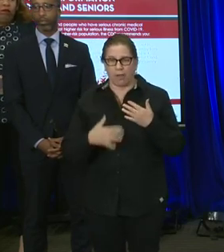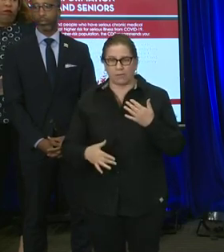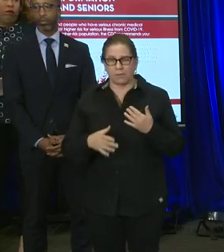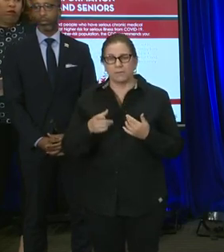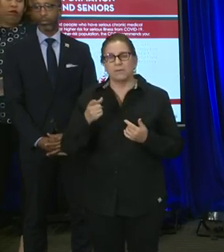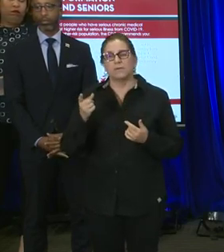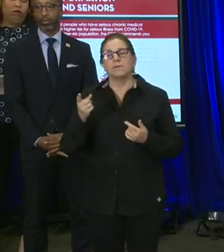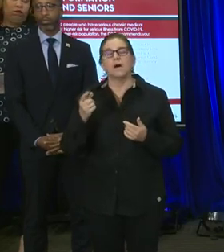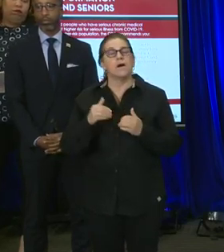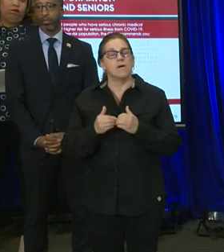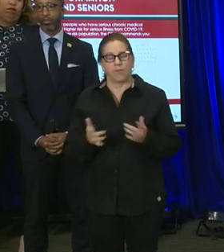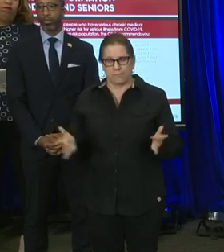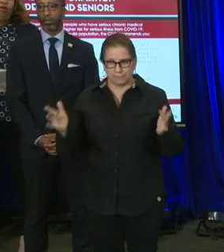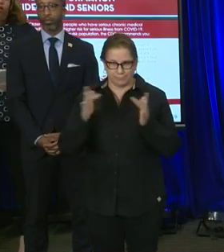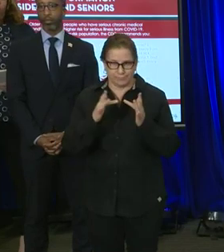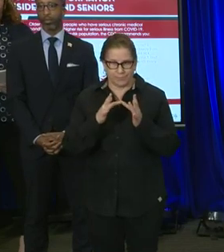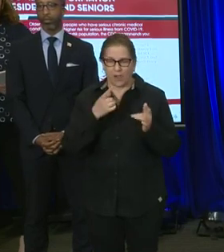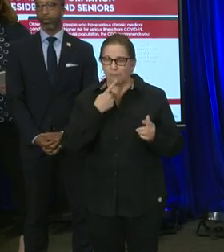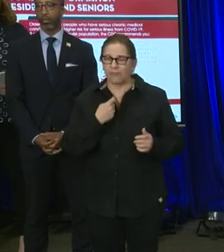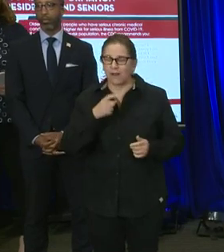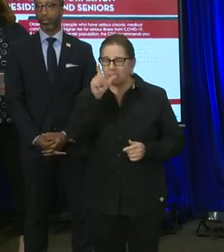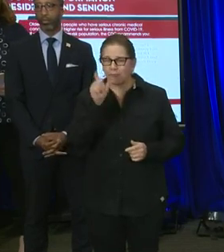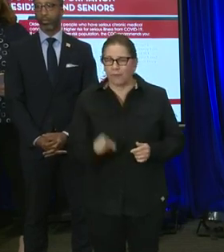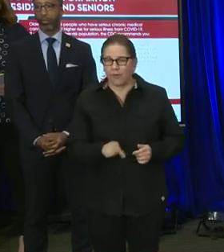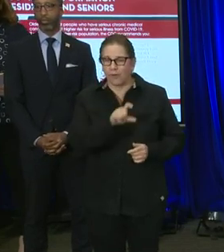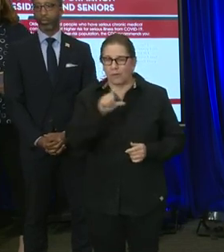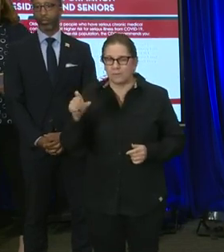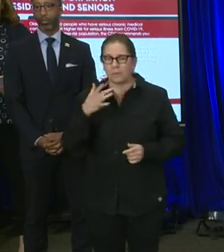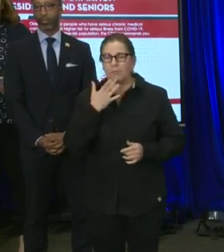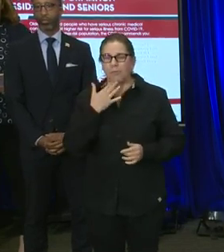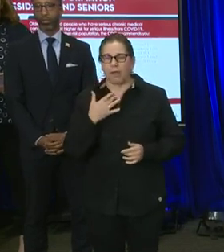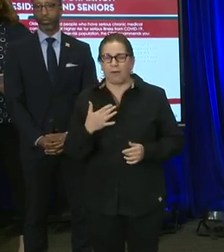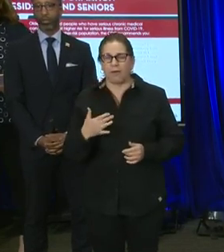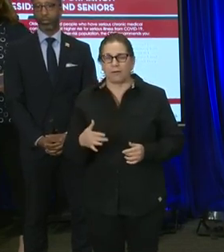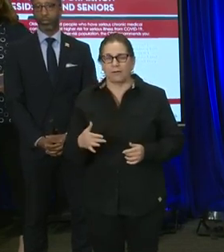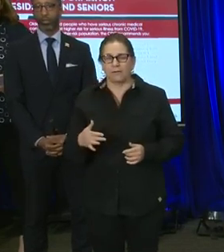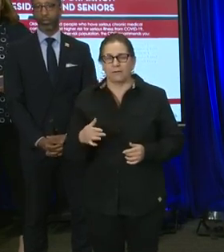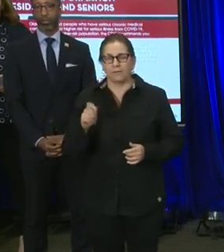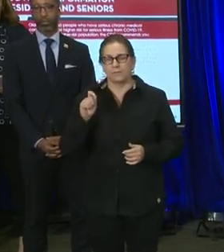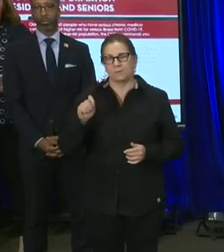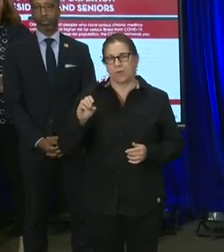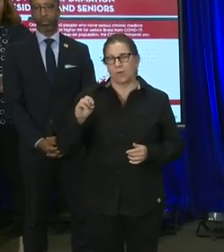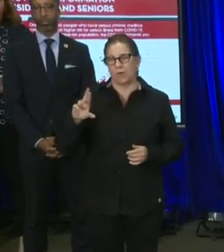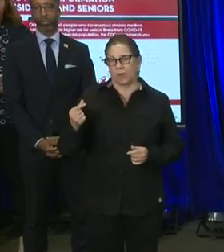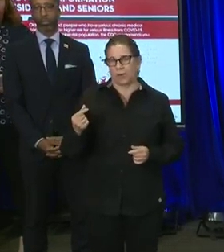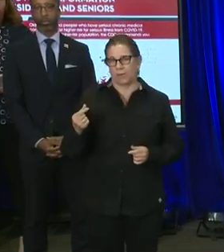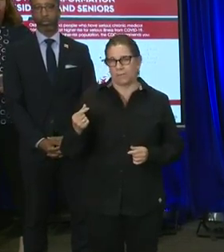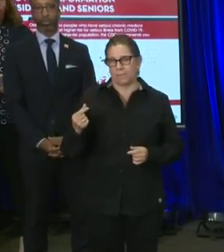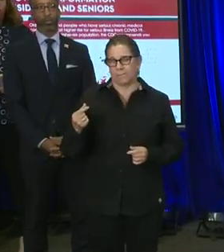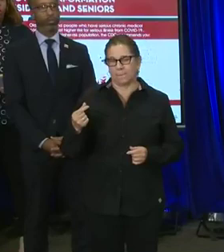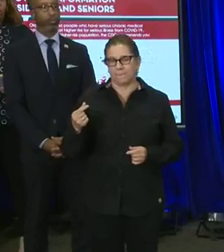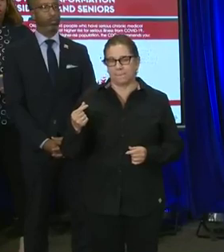I will turn it over to Dr. LaQuandra Nesbitt, the Director of the D.C. Department of Health.